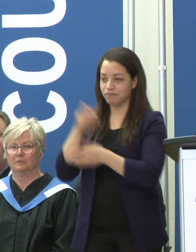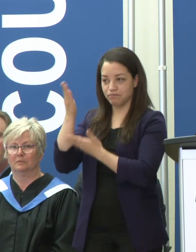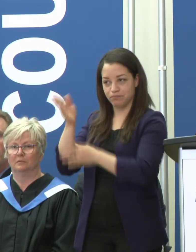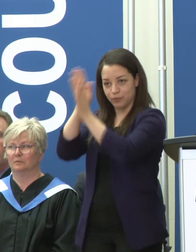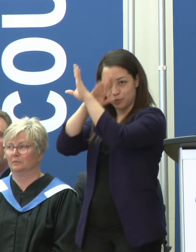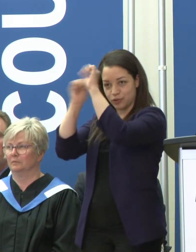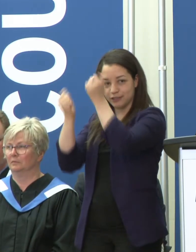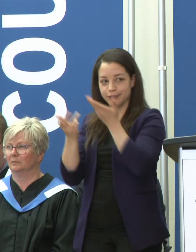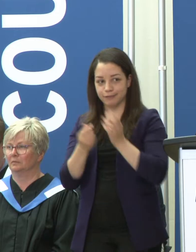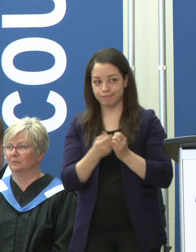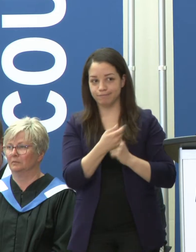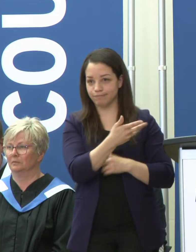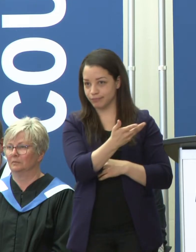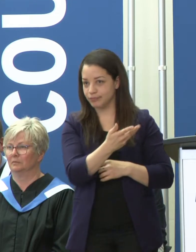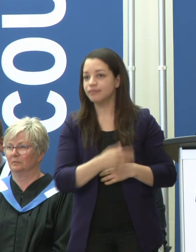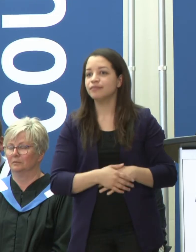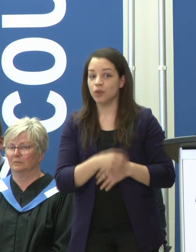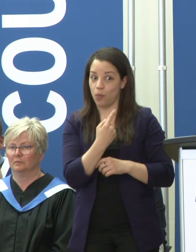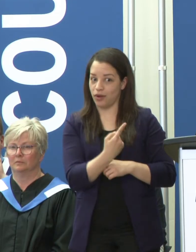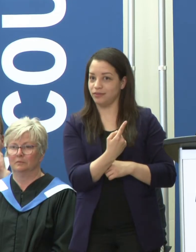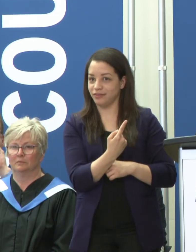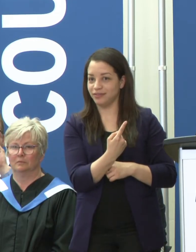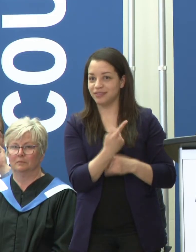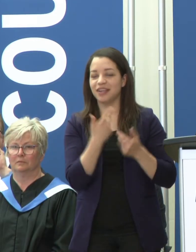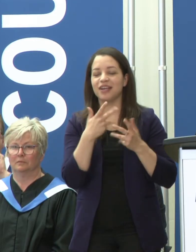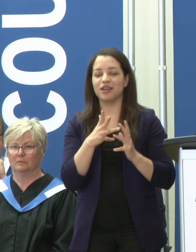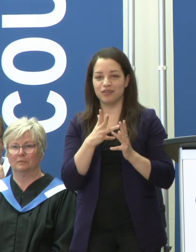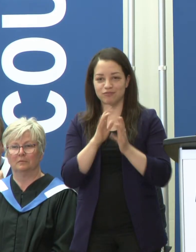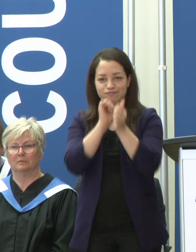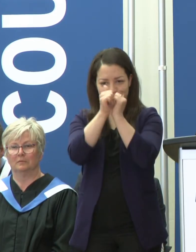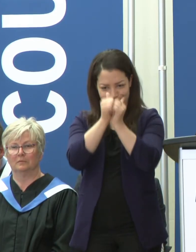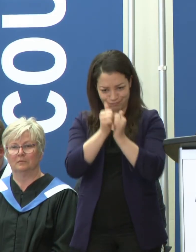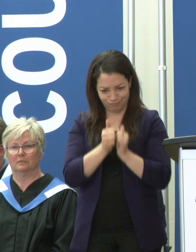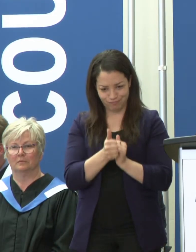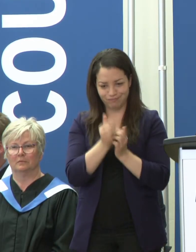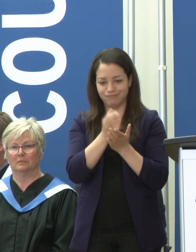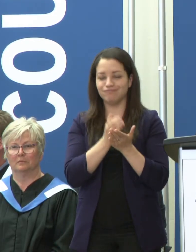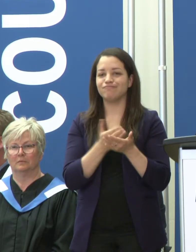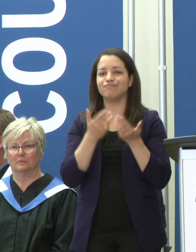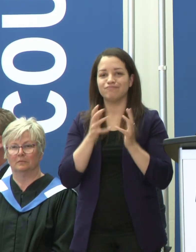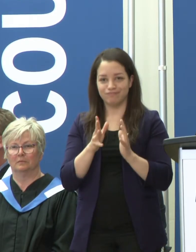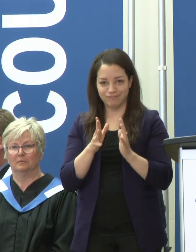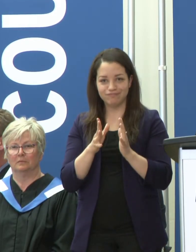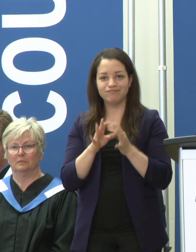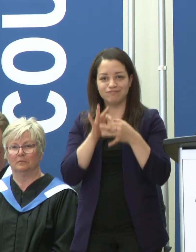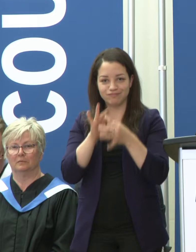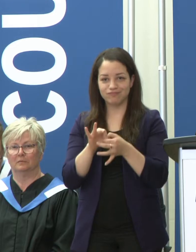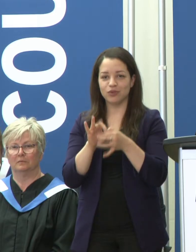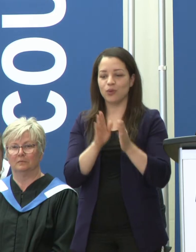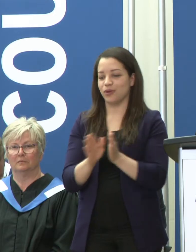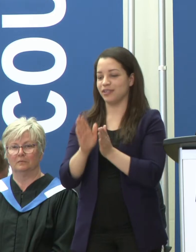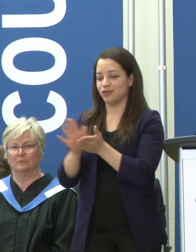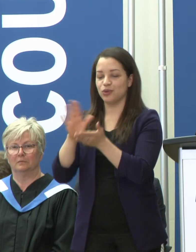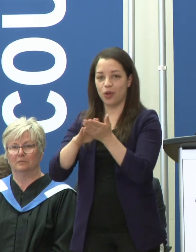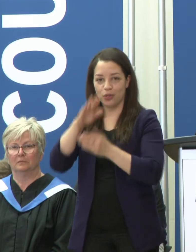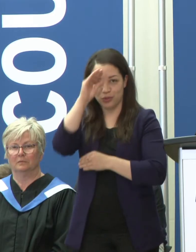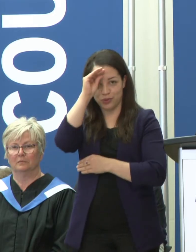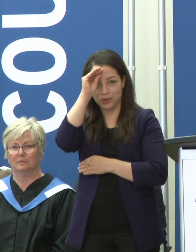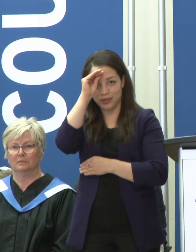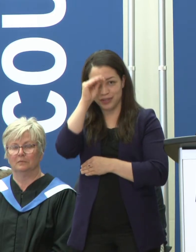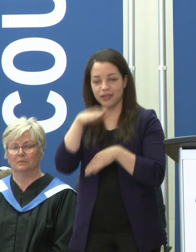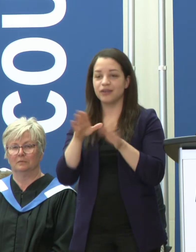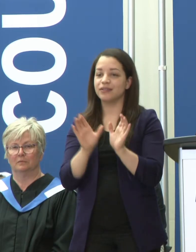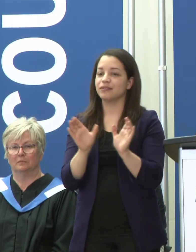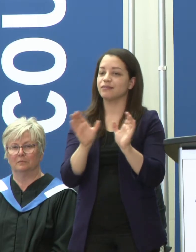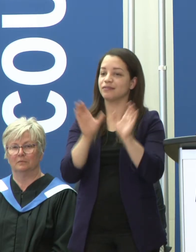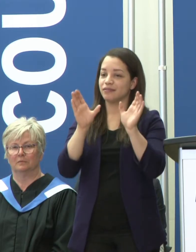I present to you the following candidate who has completed all the requirements for credentials in Organizational Learning for the